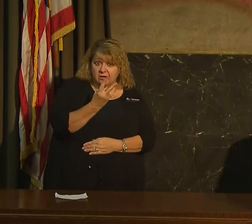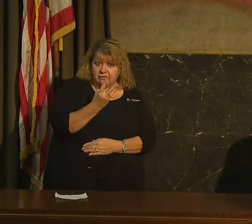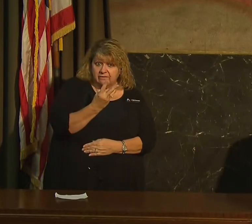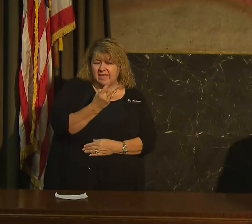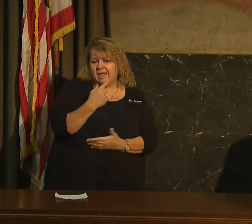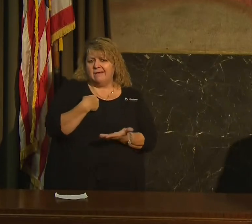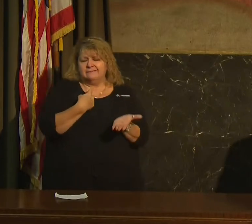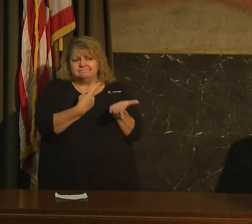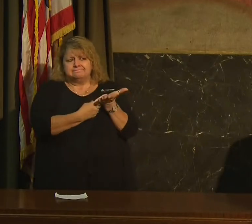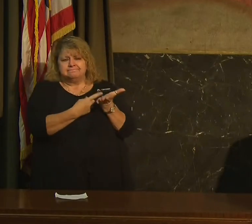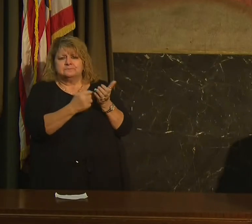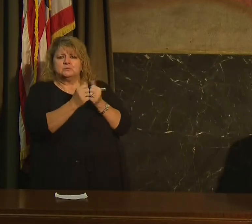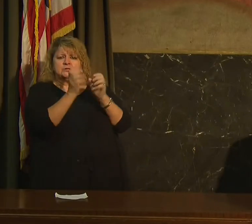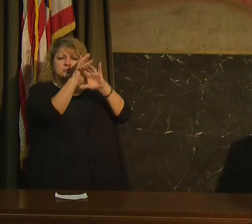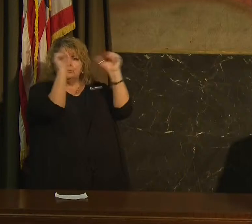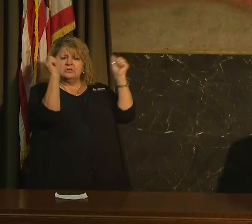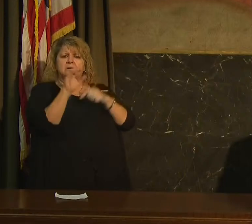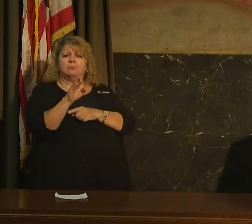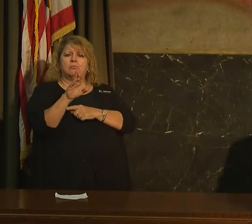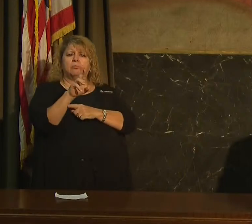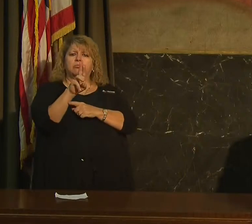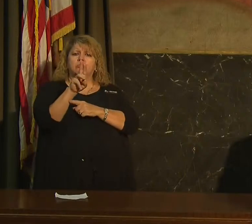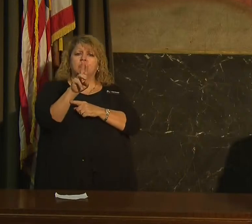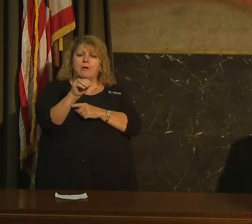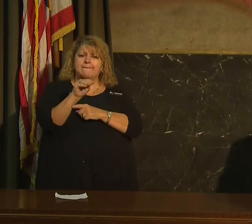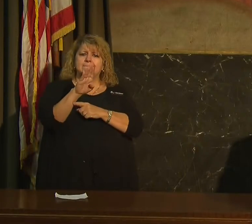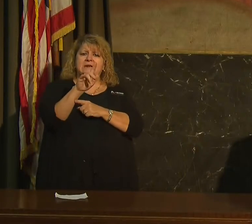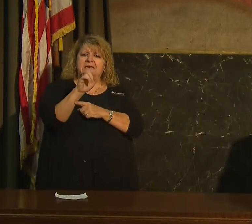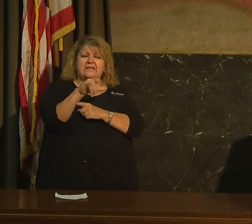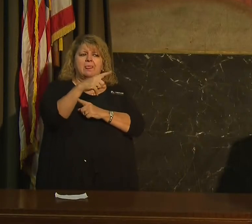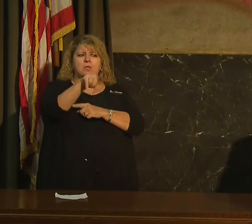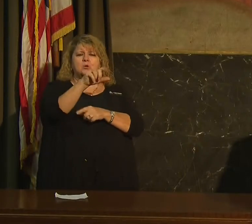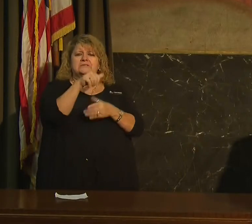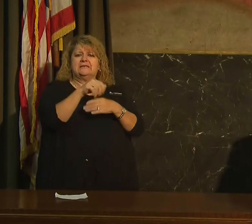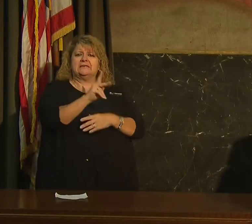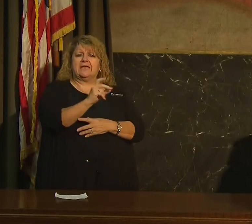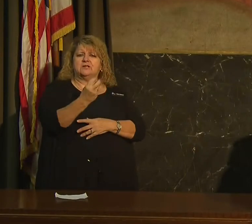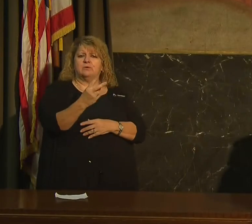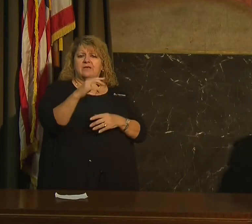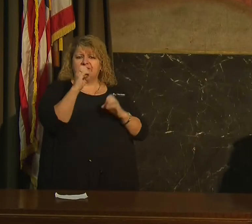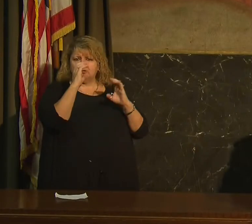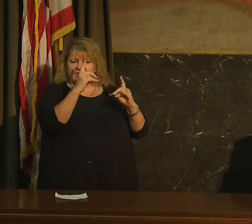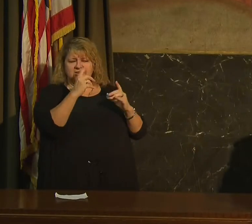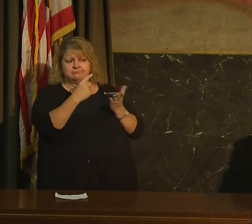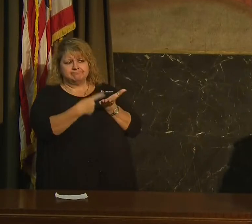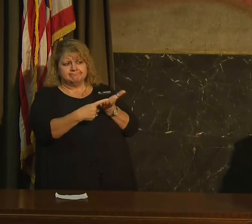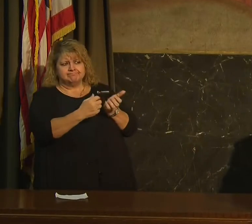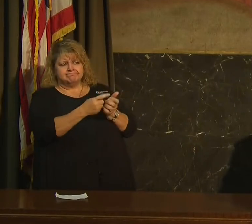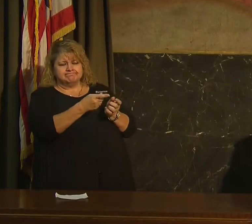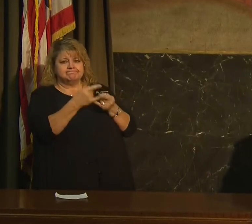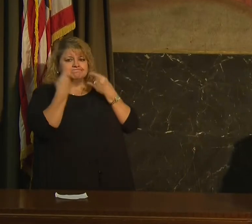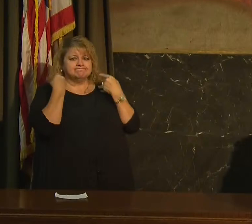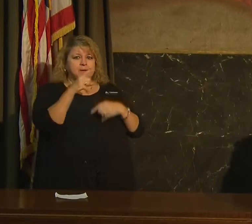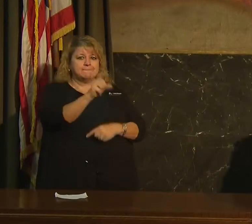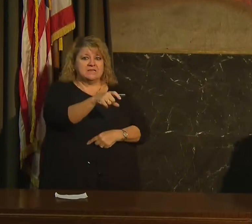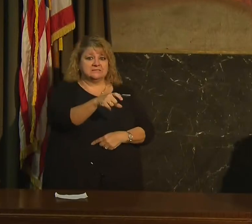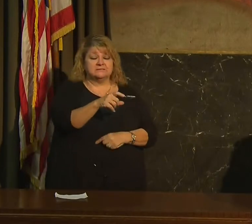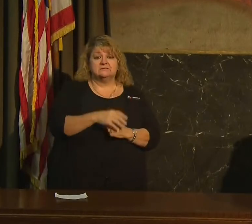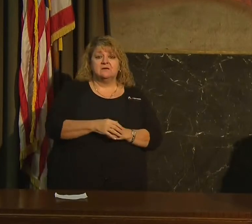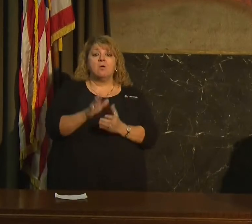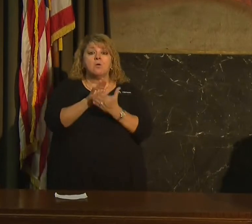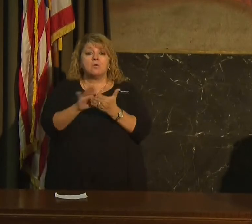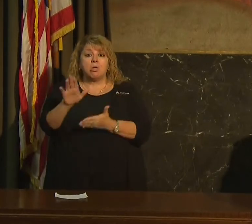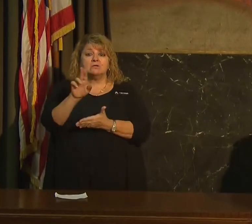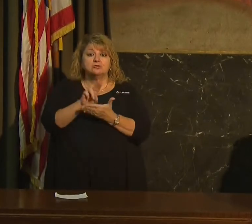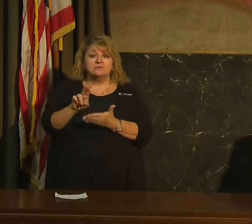with Superintendent Brumley and others in K through 12 education, and colleges and universities, and then